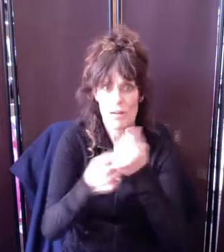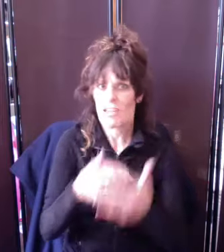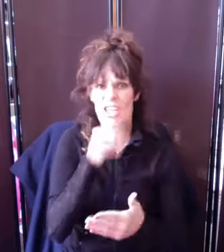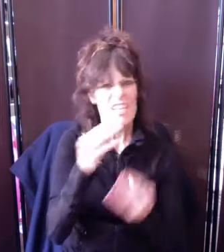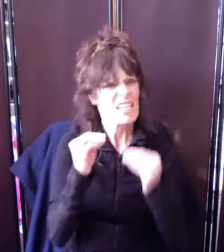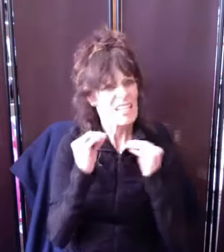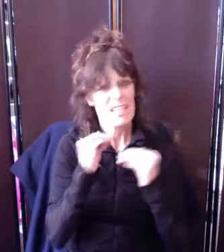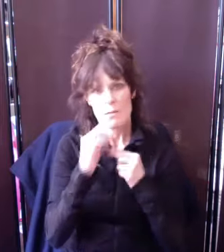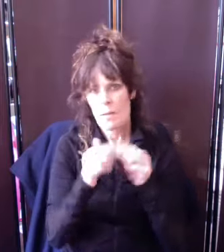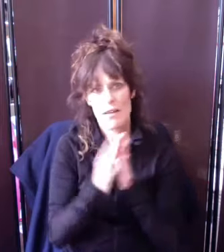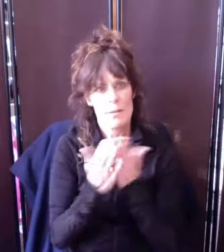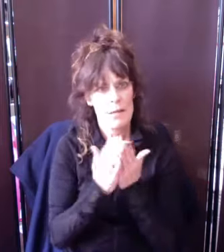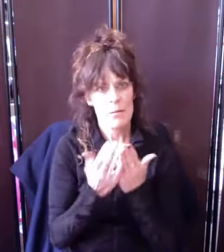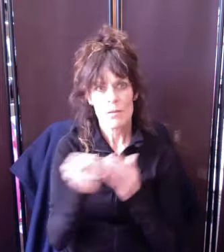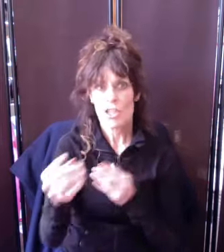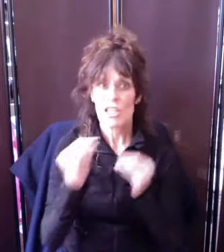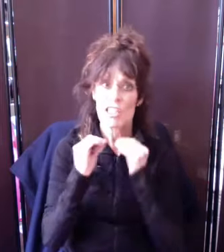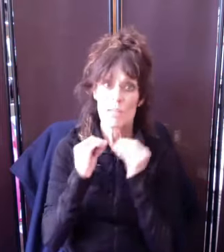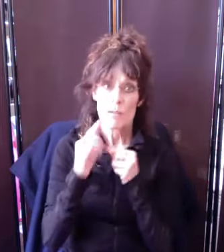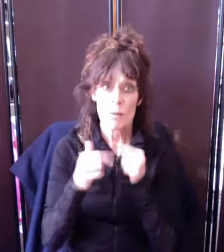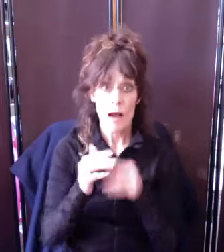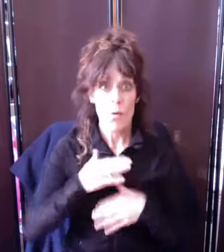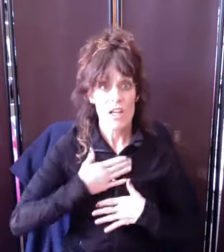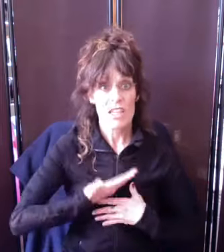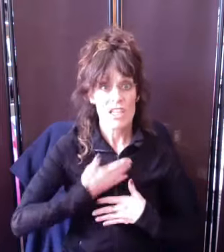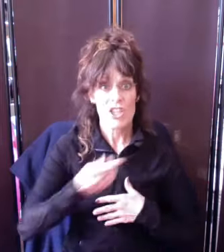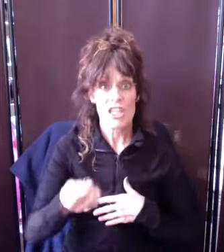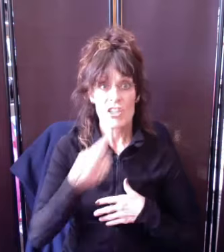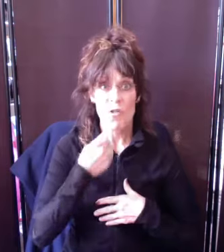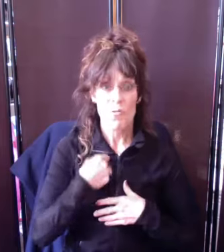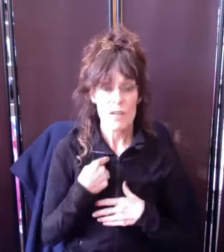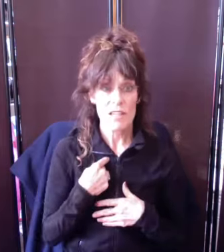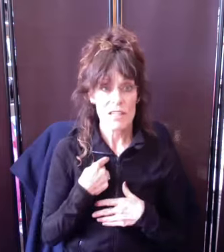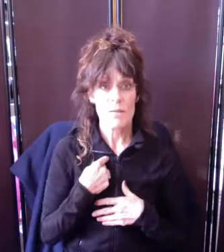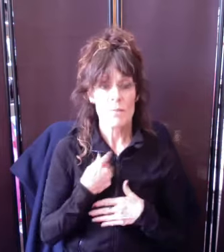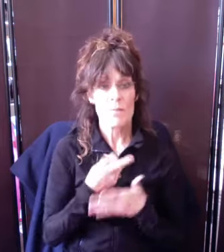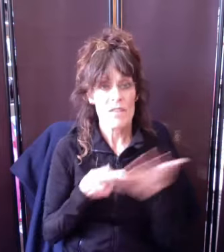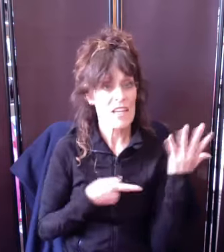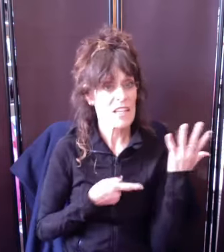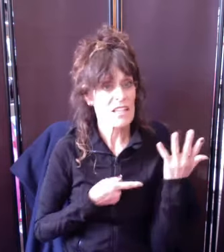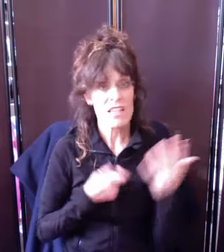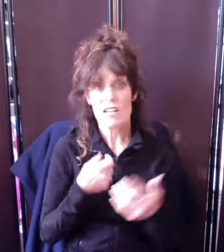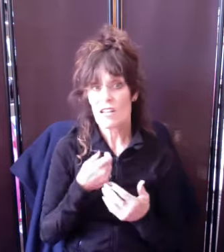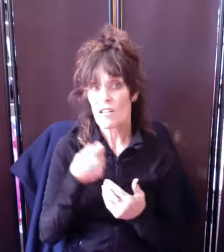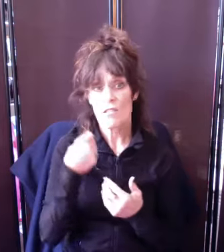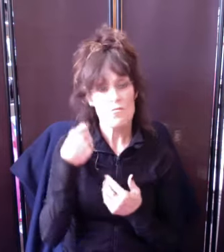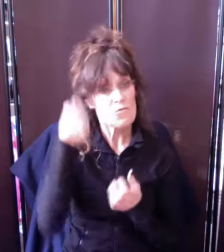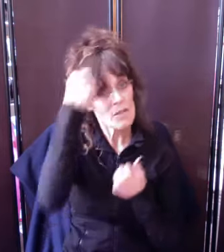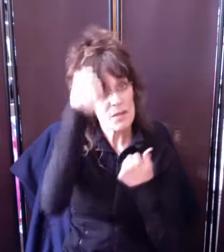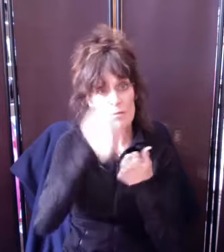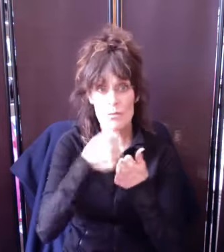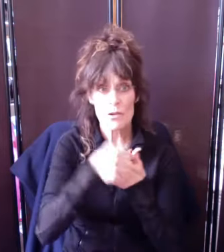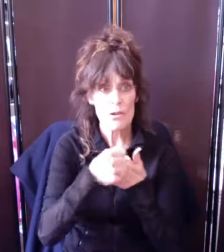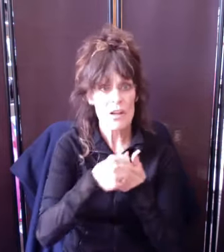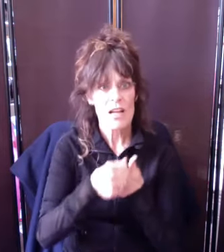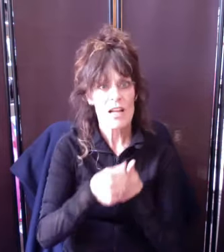but she did teach me a lot about willingness. She said things to me that I still hold true all these years later. Things like, when your sponsor tells you to